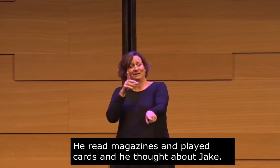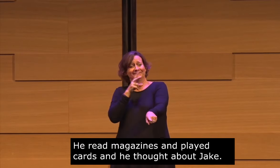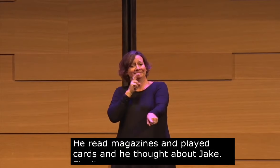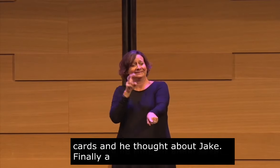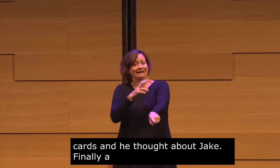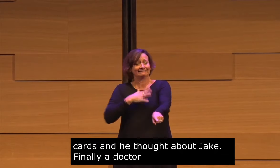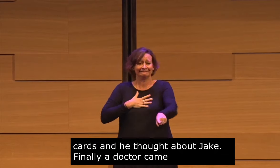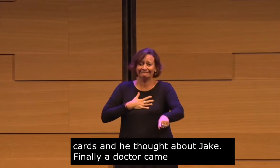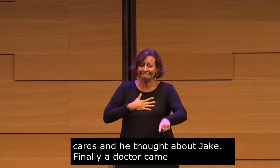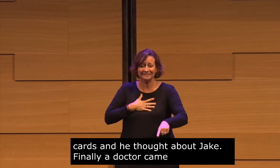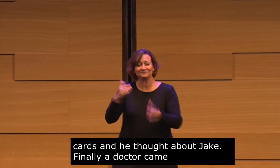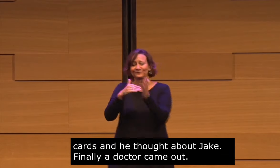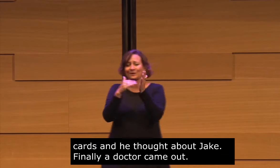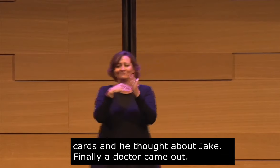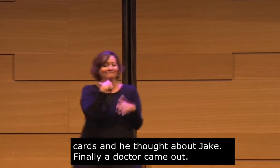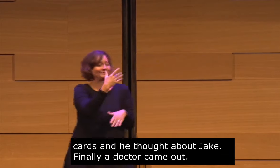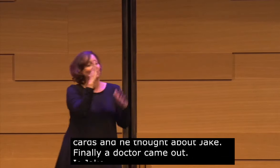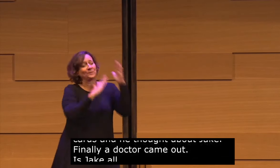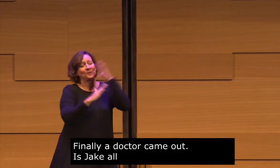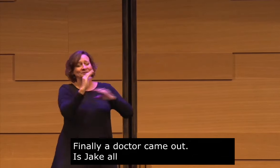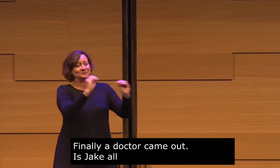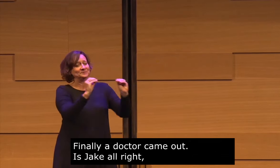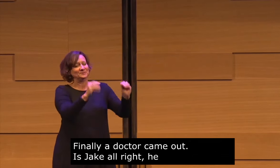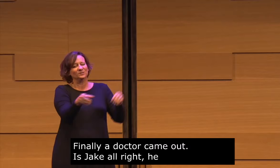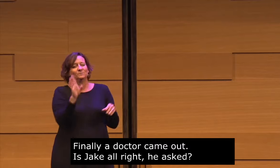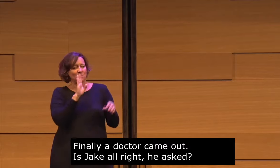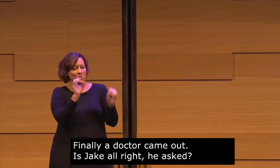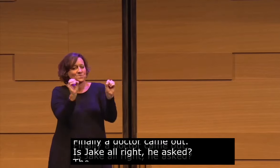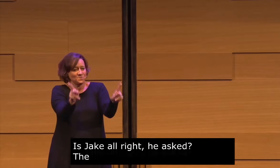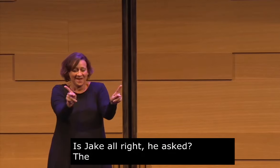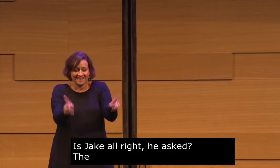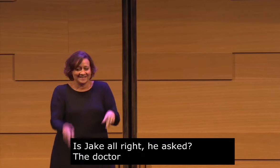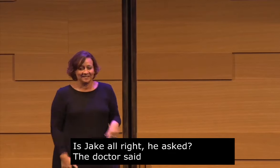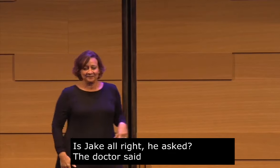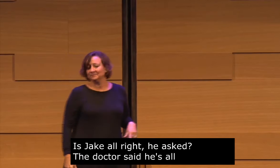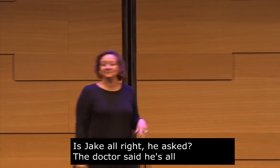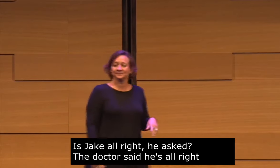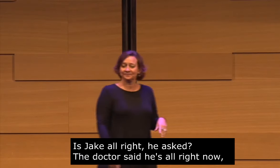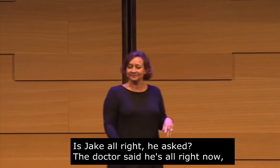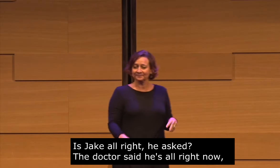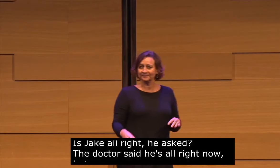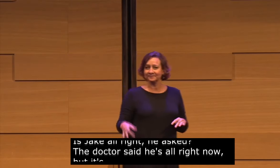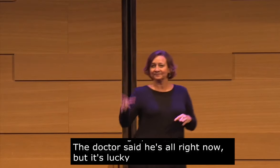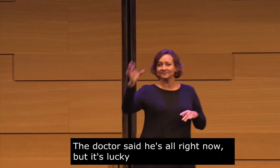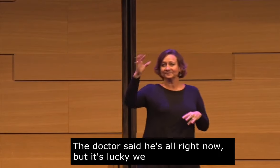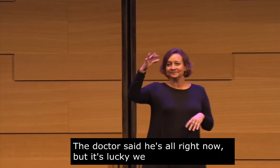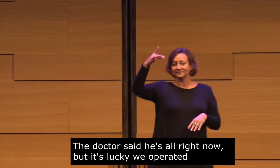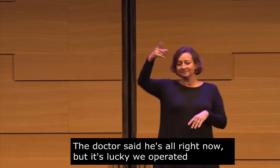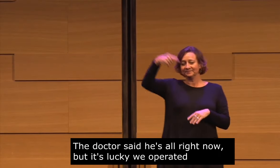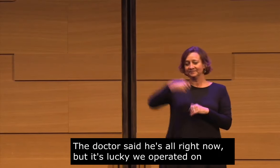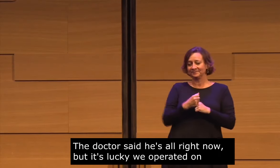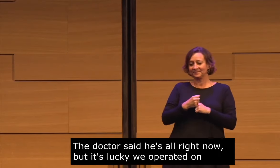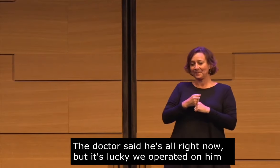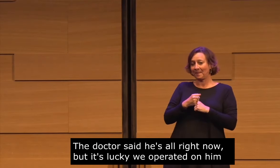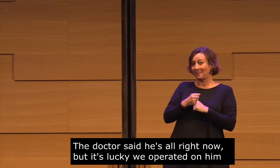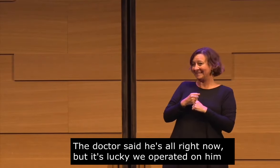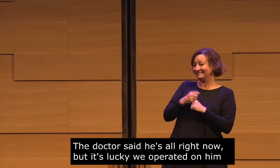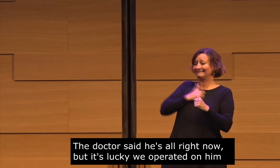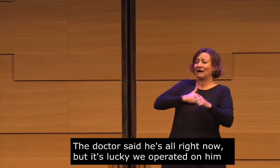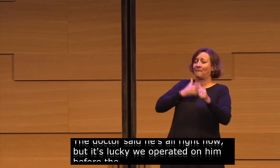Finally, a doctor came out. Is Jake all right? He asked. And the doctor said, he's all right now, but it's lucky we operate on before the bulbs inside his stomach